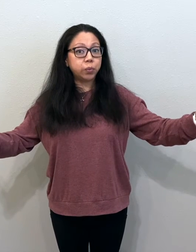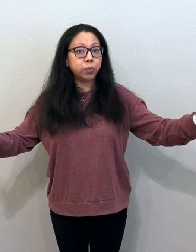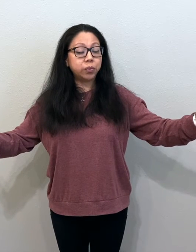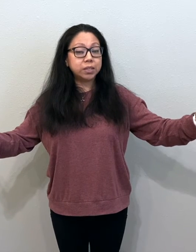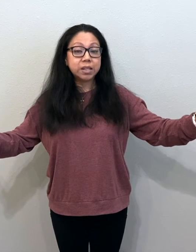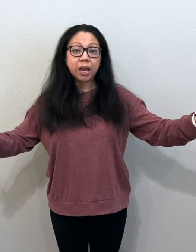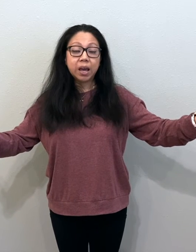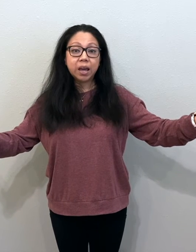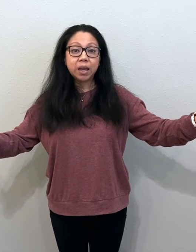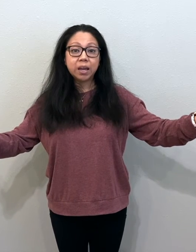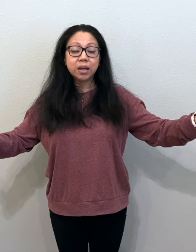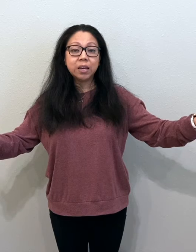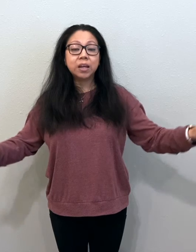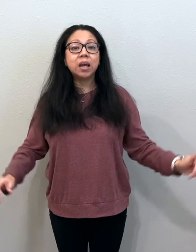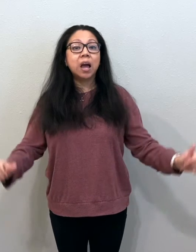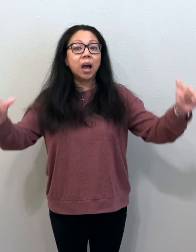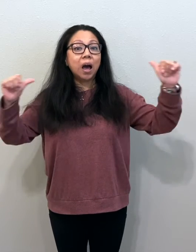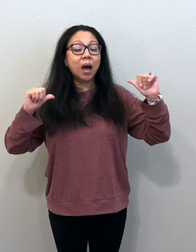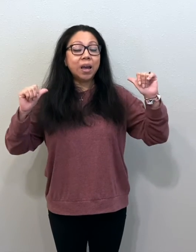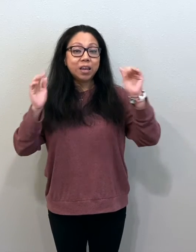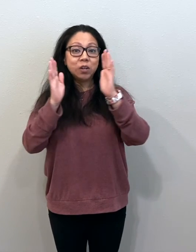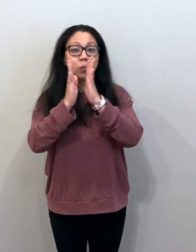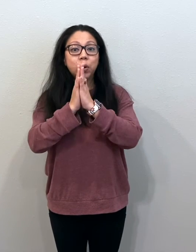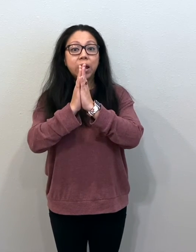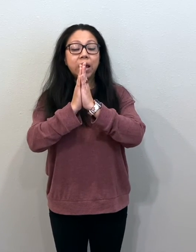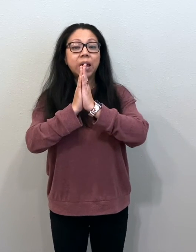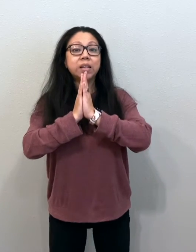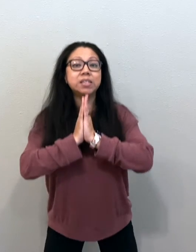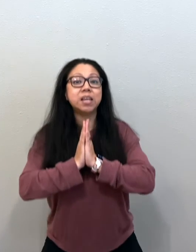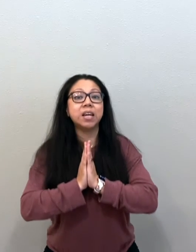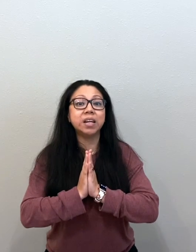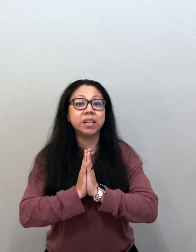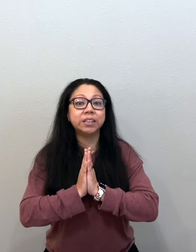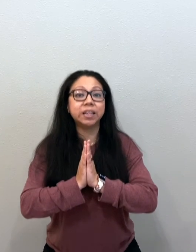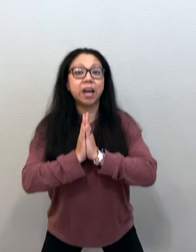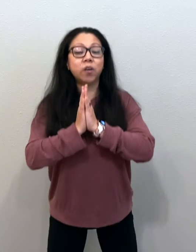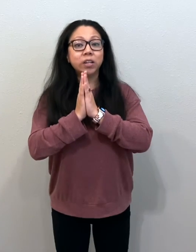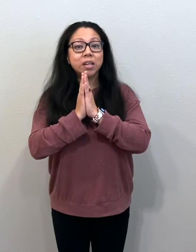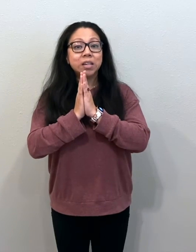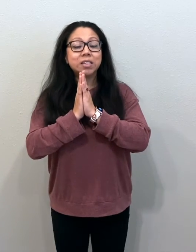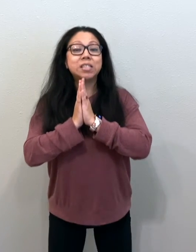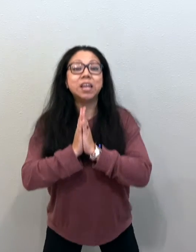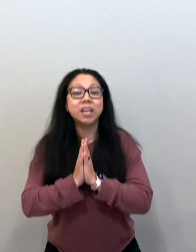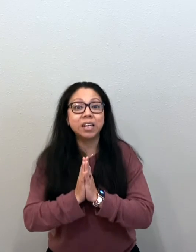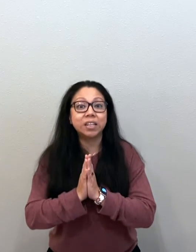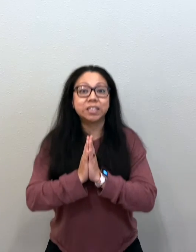through the day. I can pray sitting down, sitting